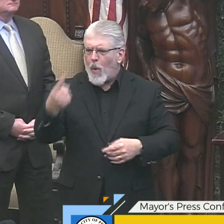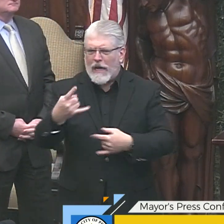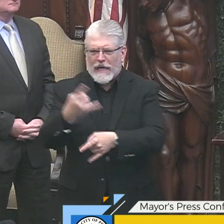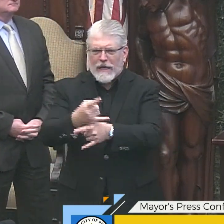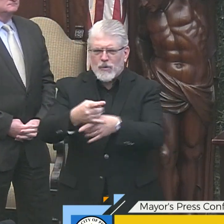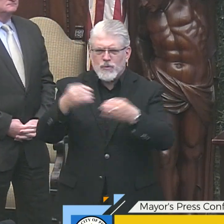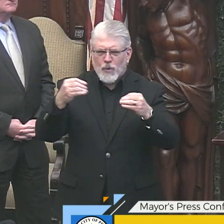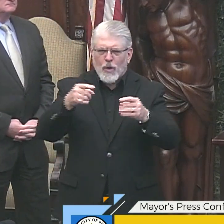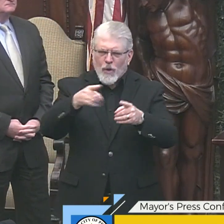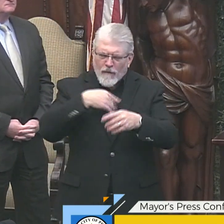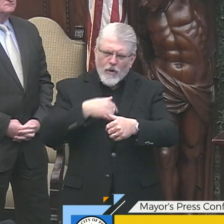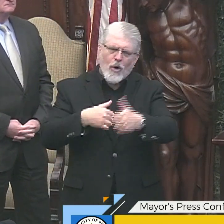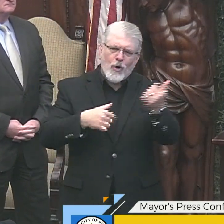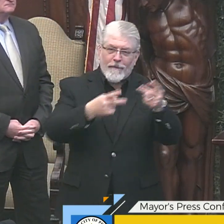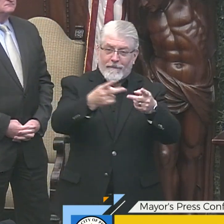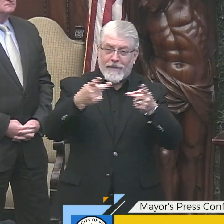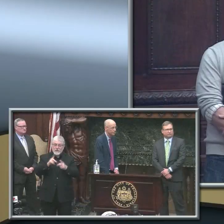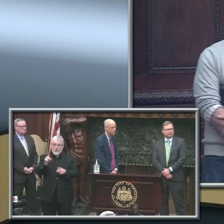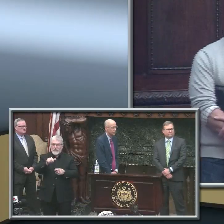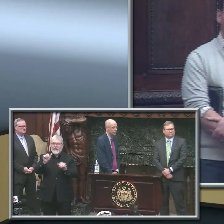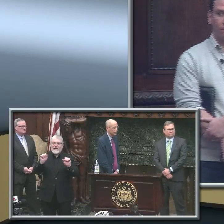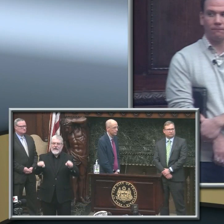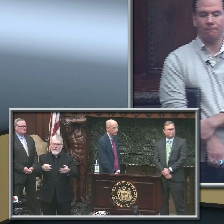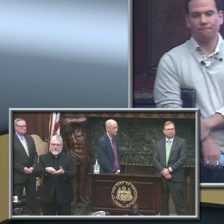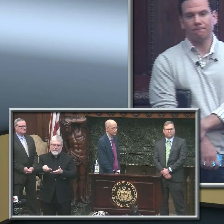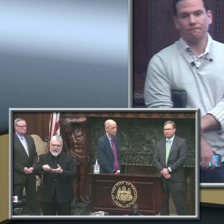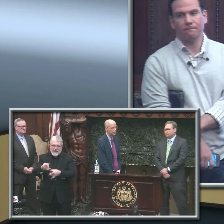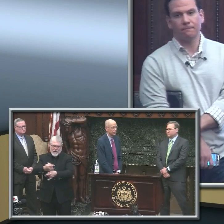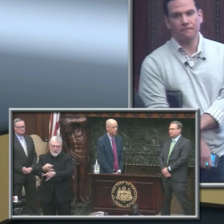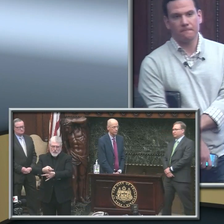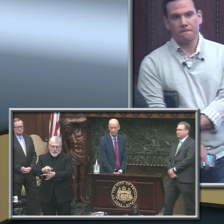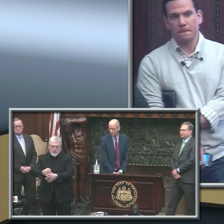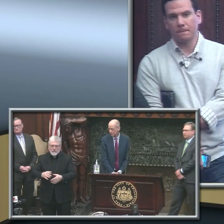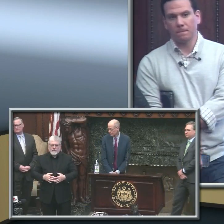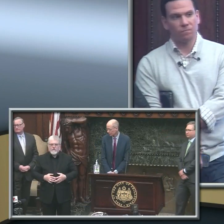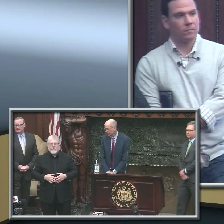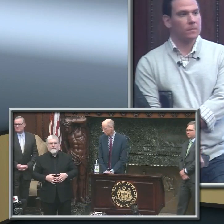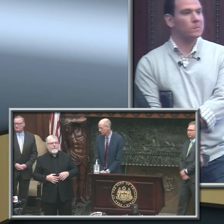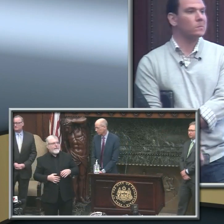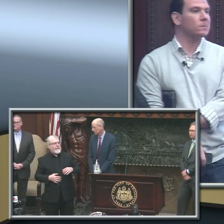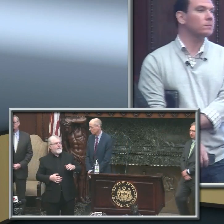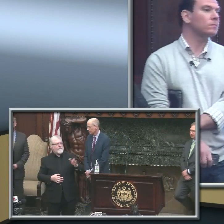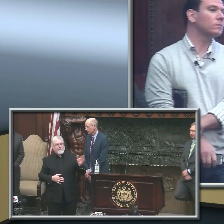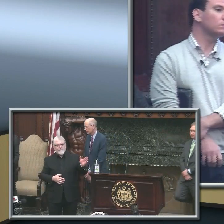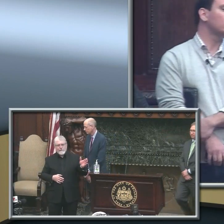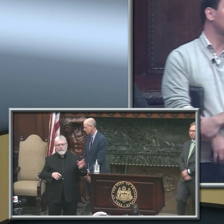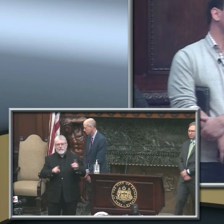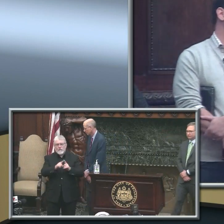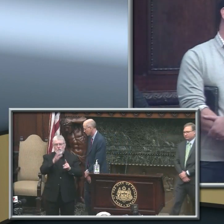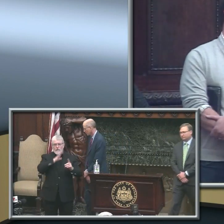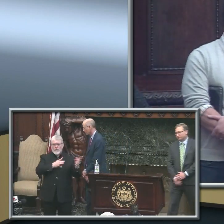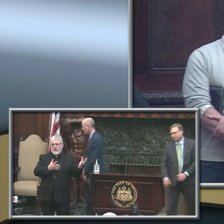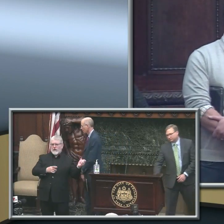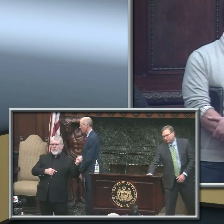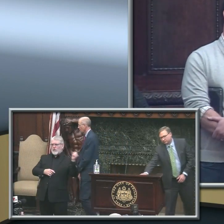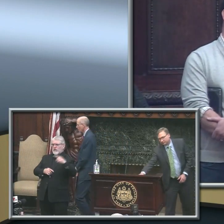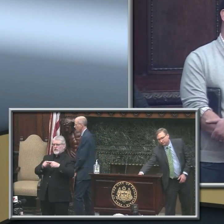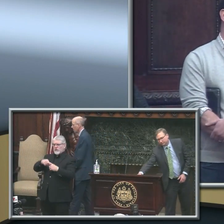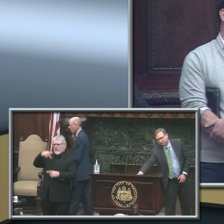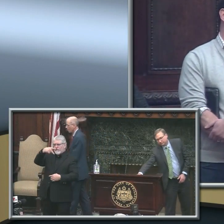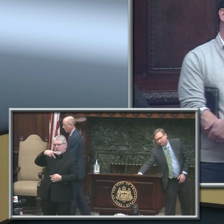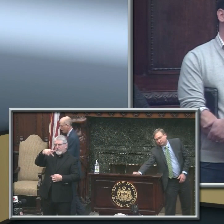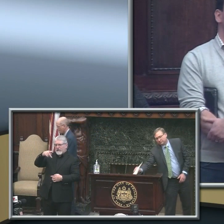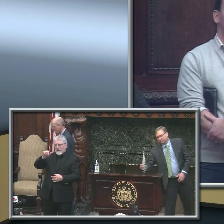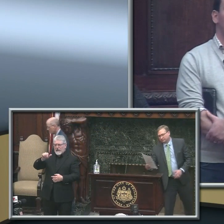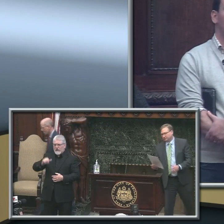get it. Okay, and a question for the PPA, those enforcement changes, is there a time period attached to